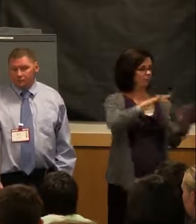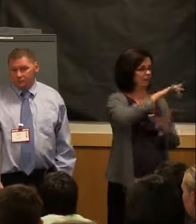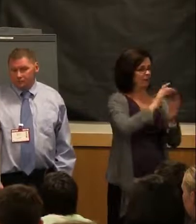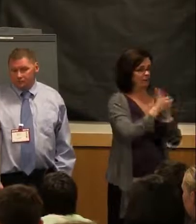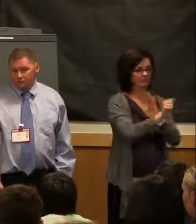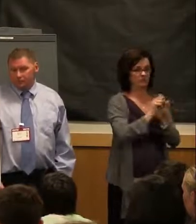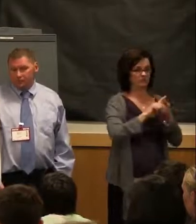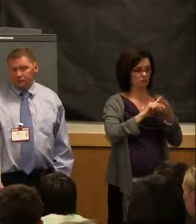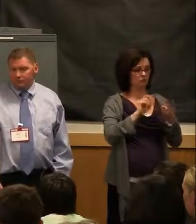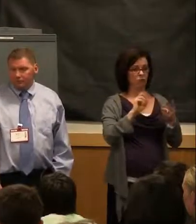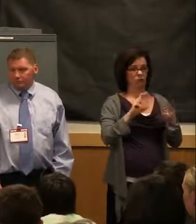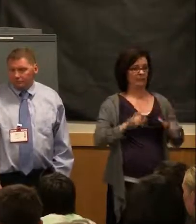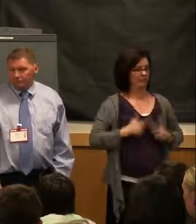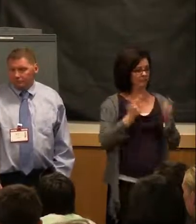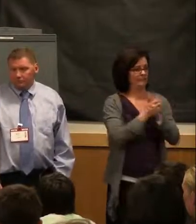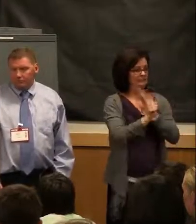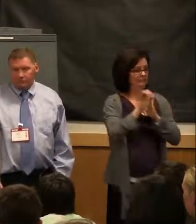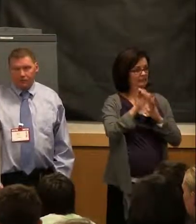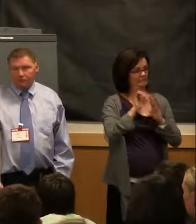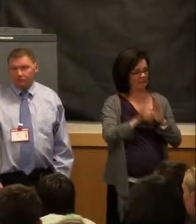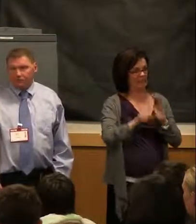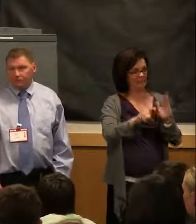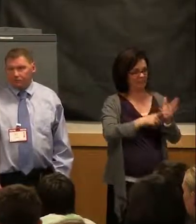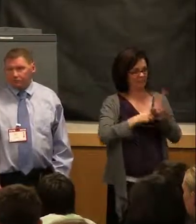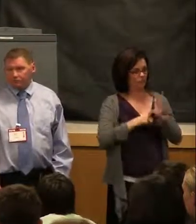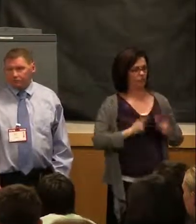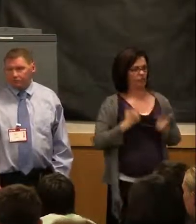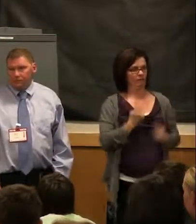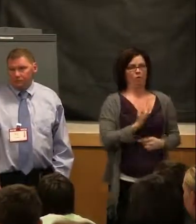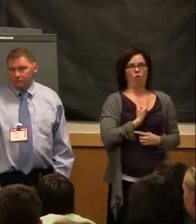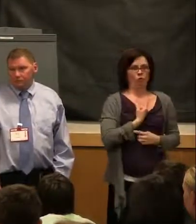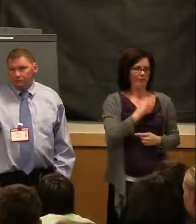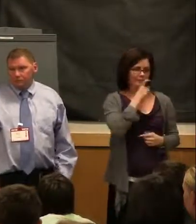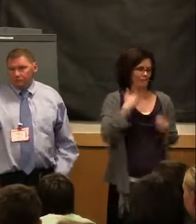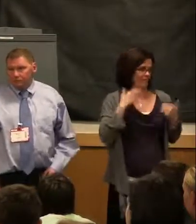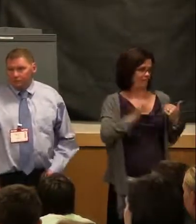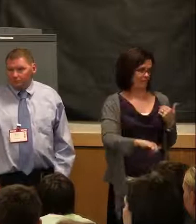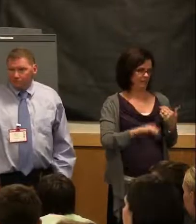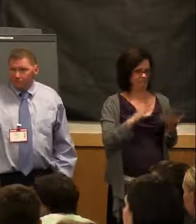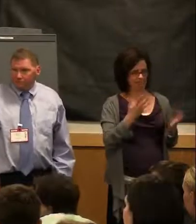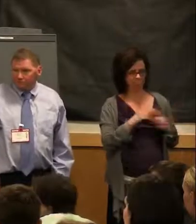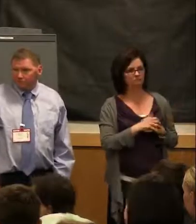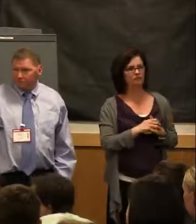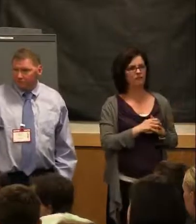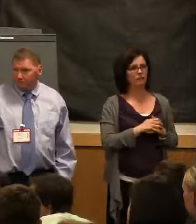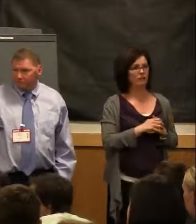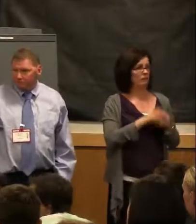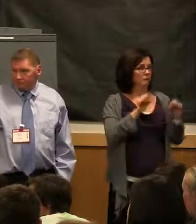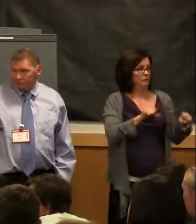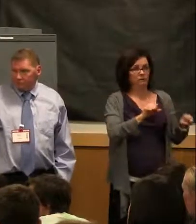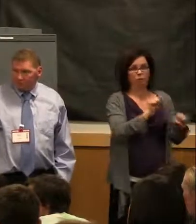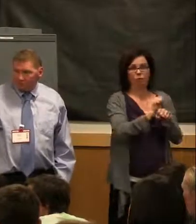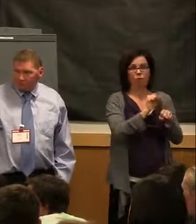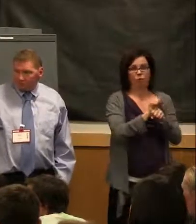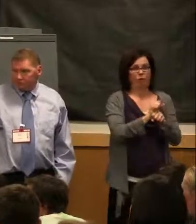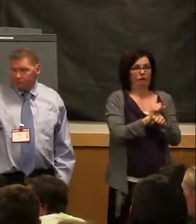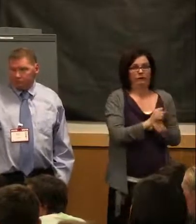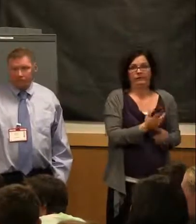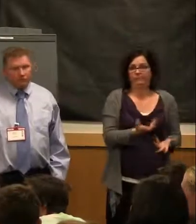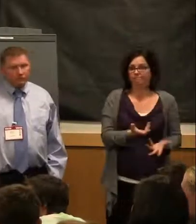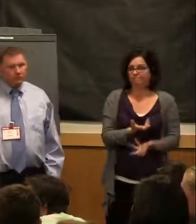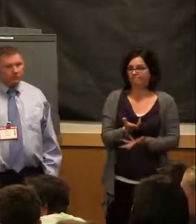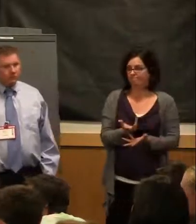I needed to be able to live on my own and to be able to actually work as, you